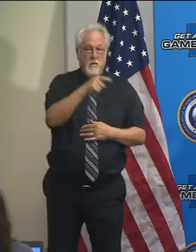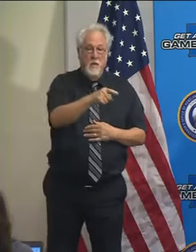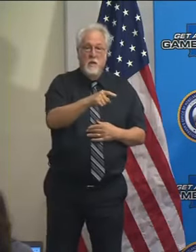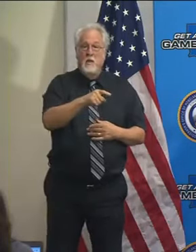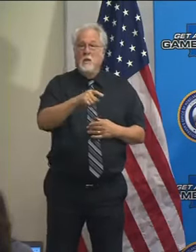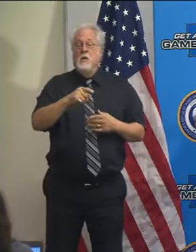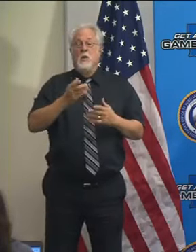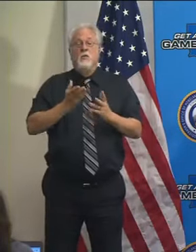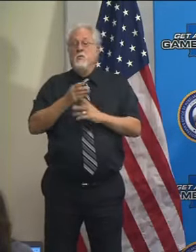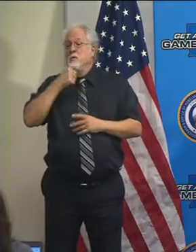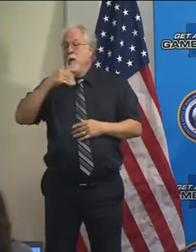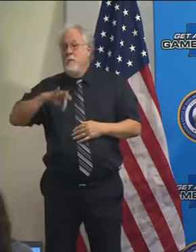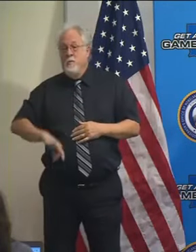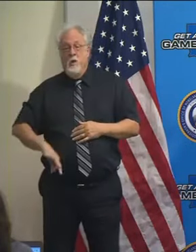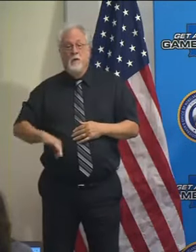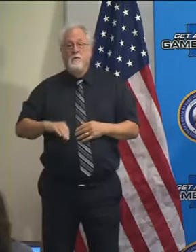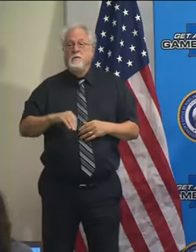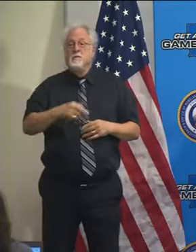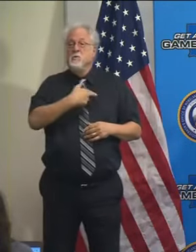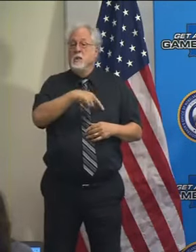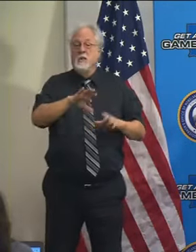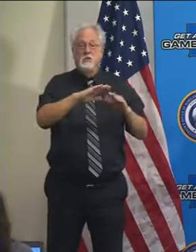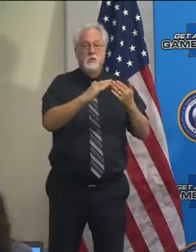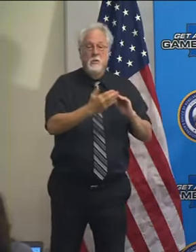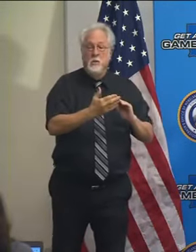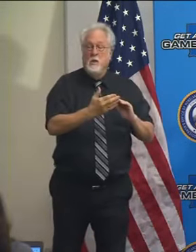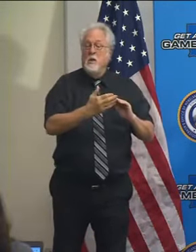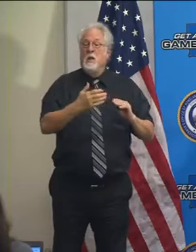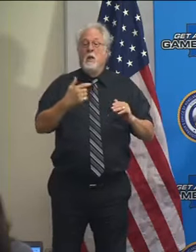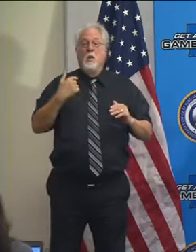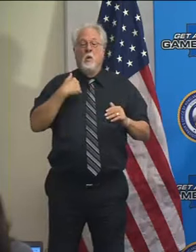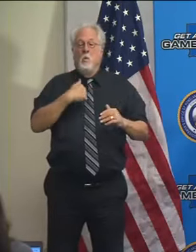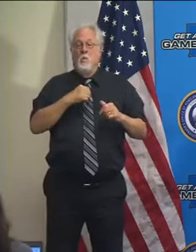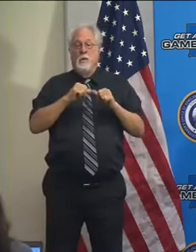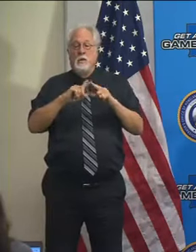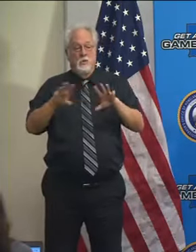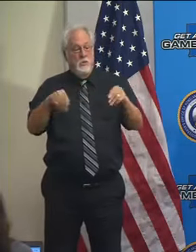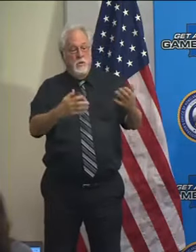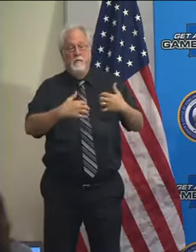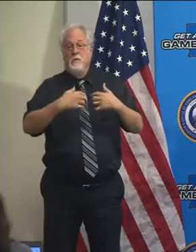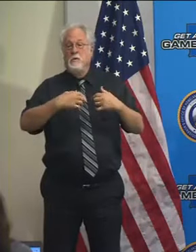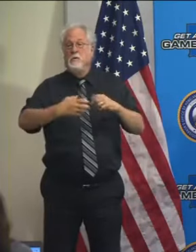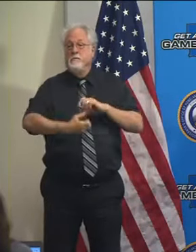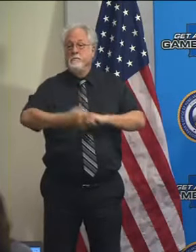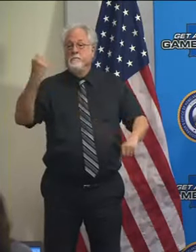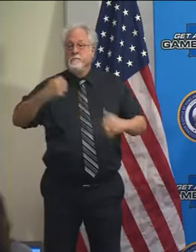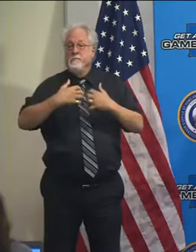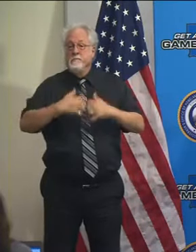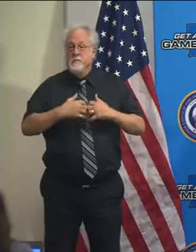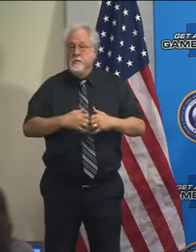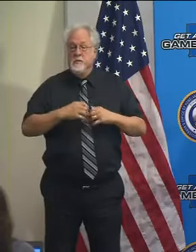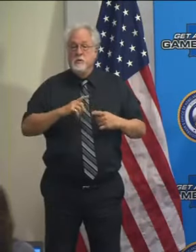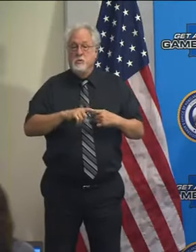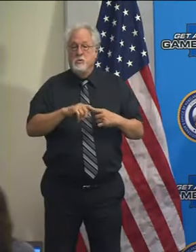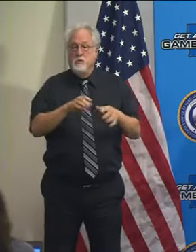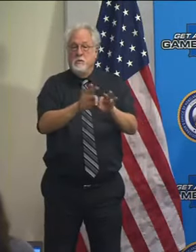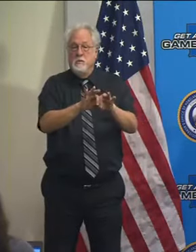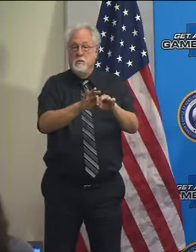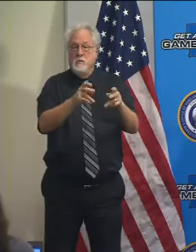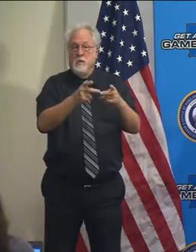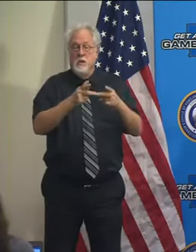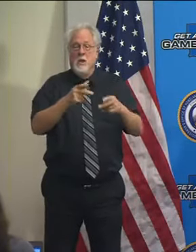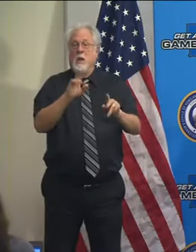it's through nonprofits, the faith-based community. We're obviously continuing to deliver generators to their critical facilities, whether